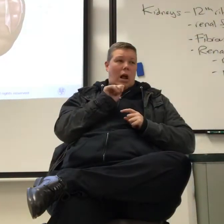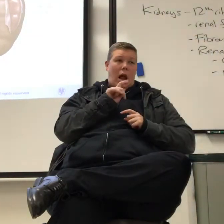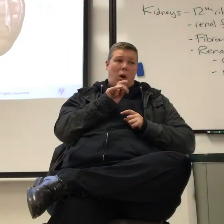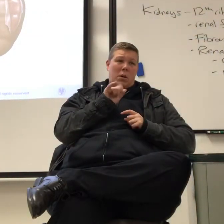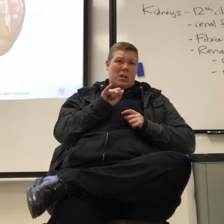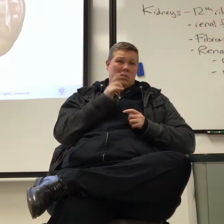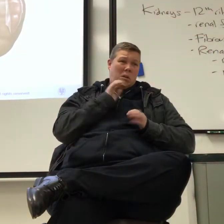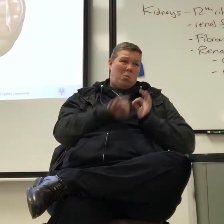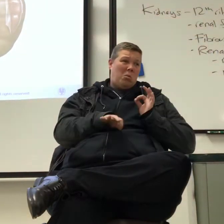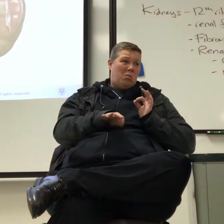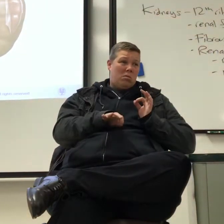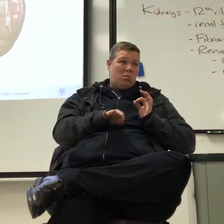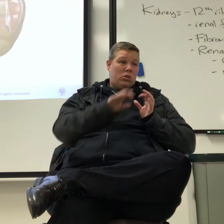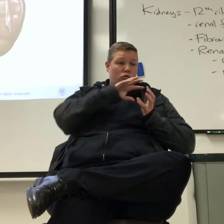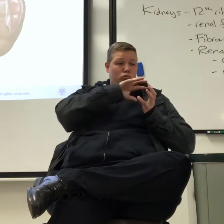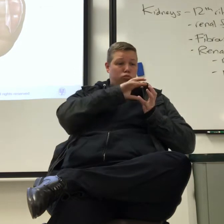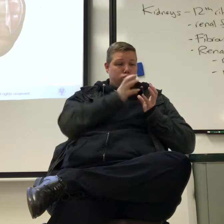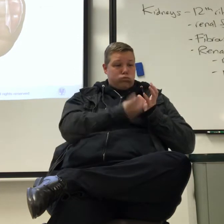It's a kidney-shaped organ.